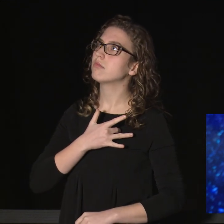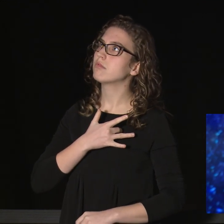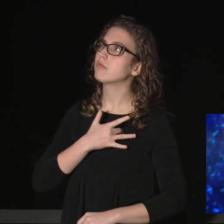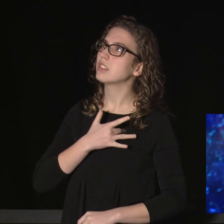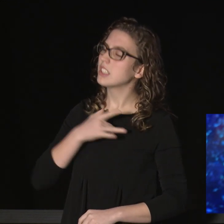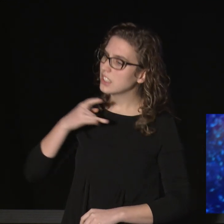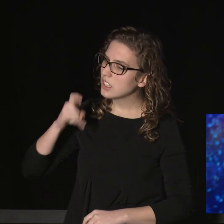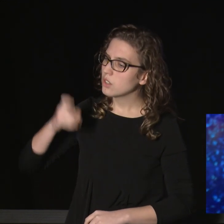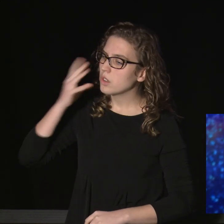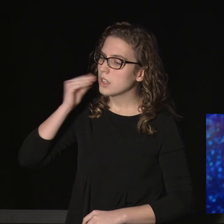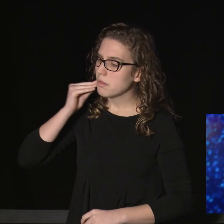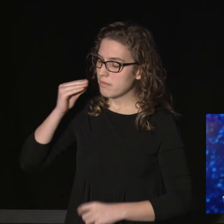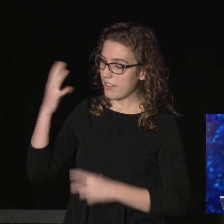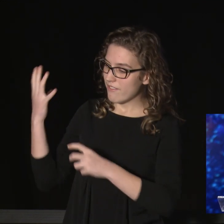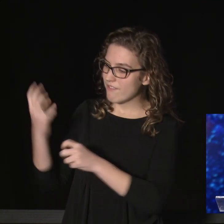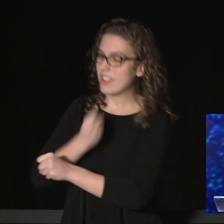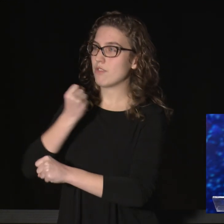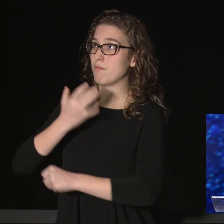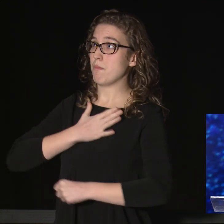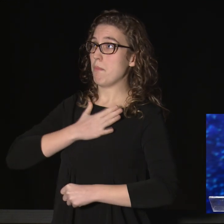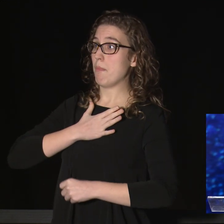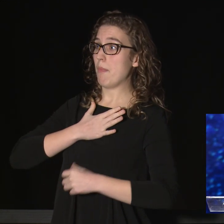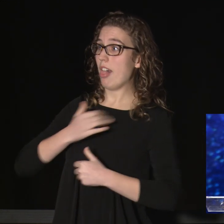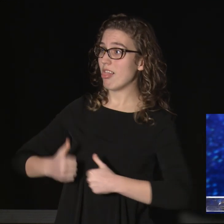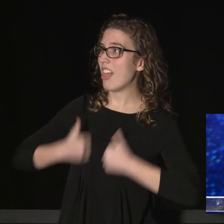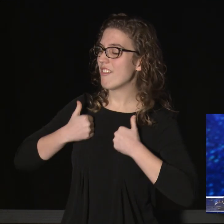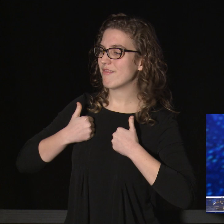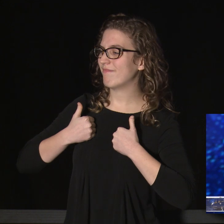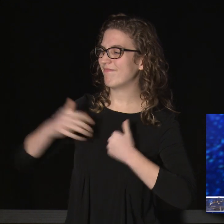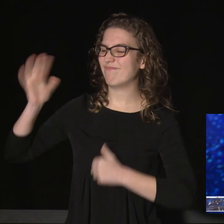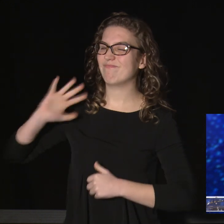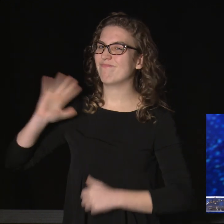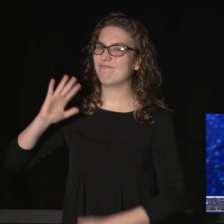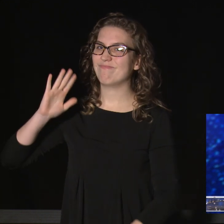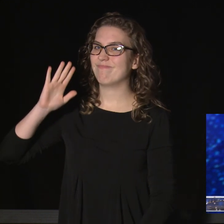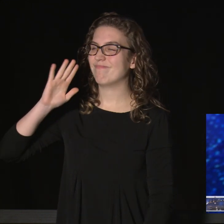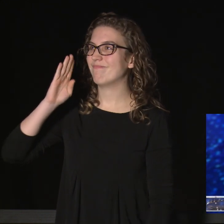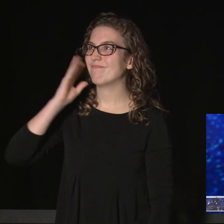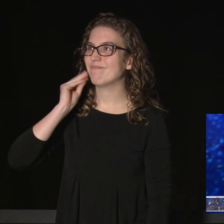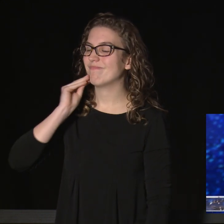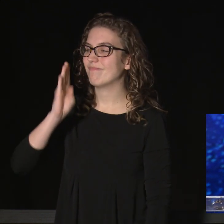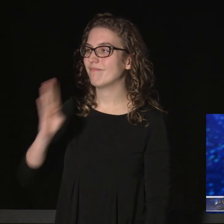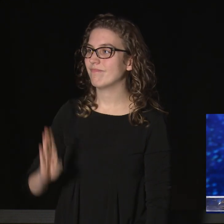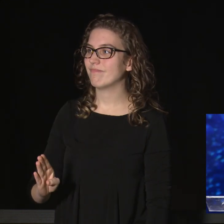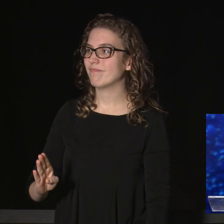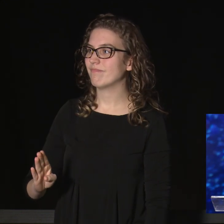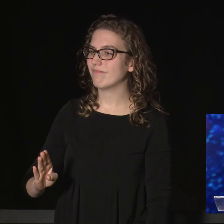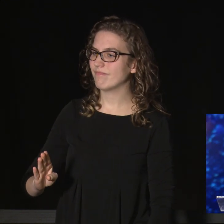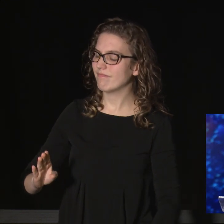I need to experience victory in my life the way that I never have, through aggressive service.